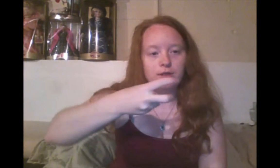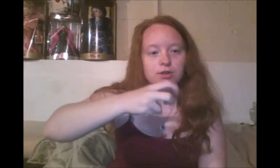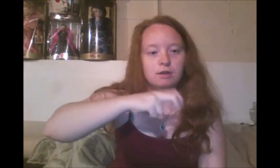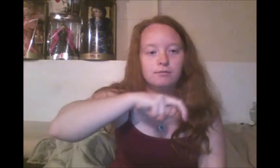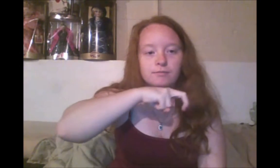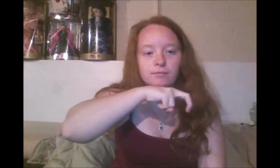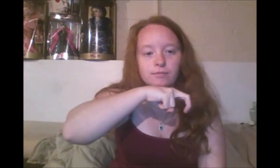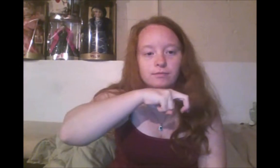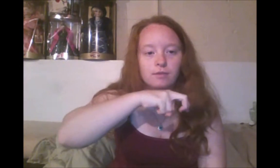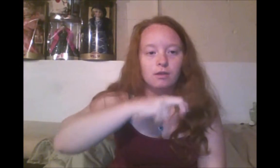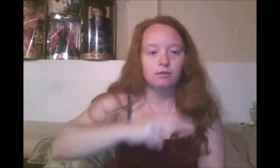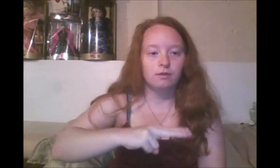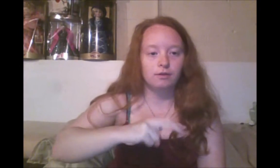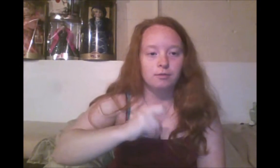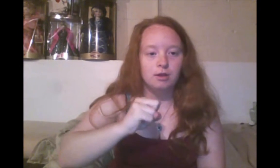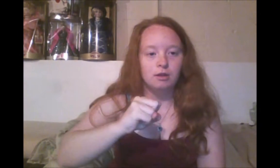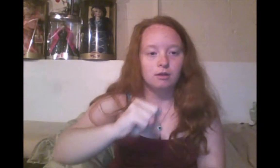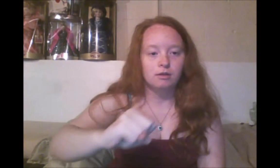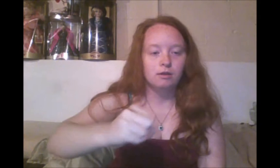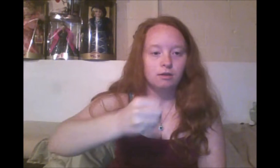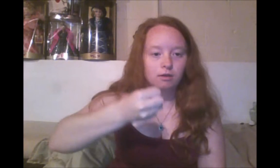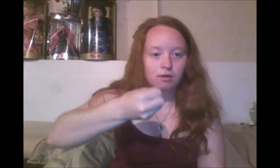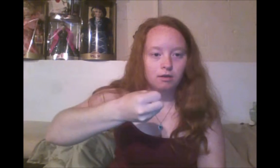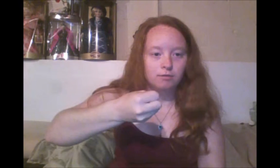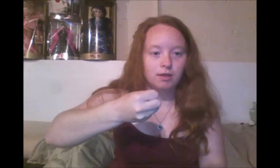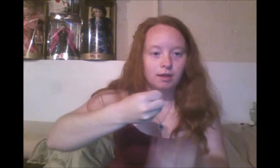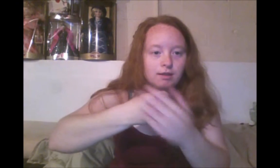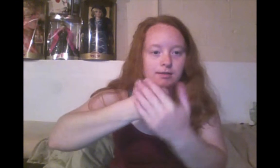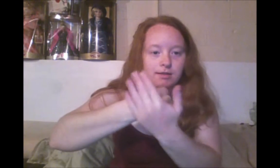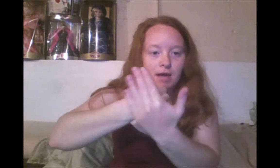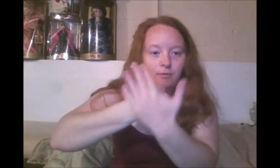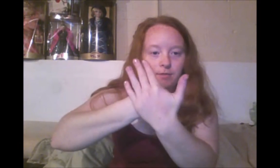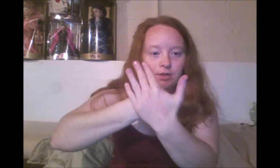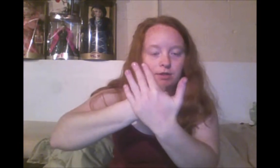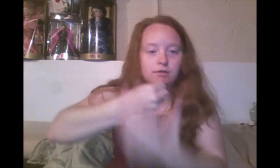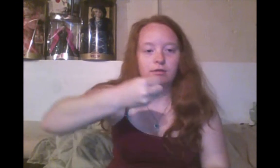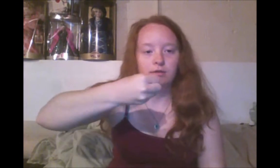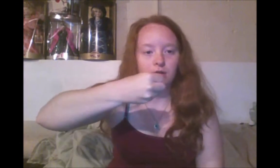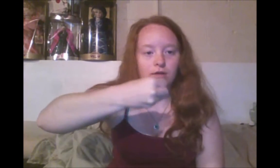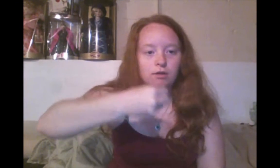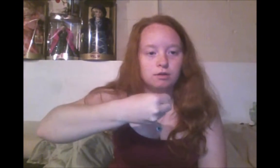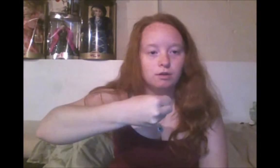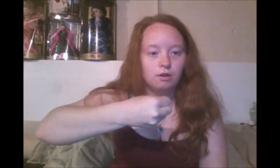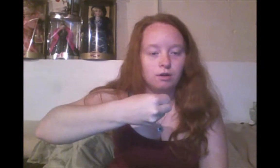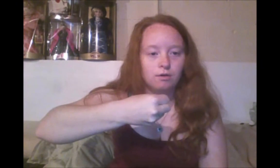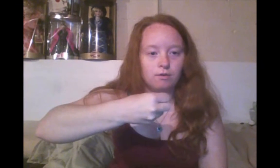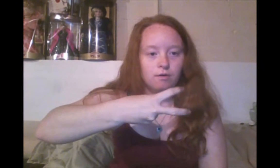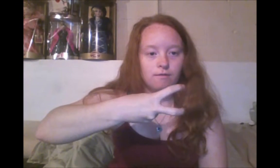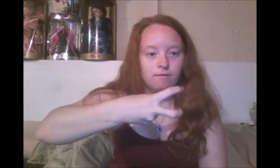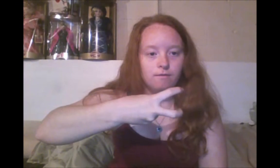chin, it's going to be kind of like this, the top of my chin. You're going to go V.